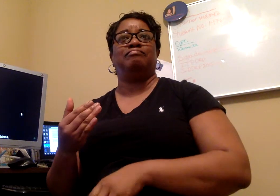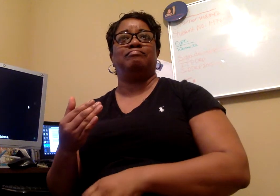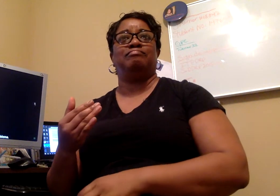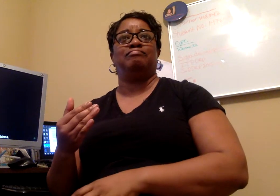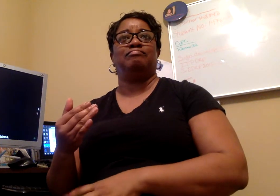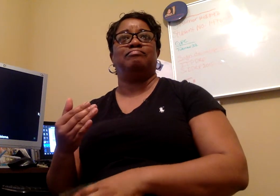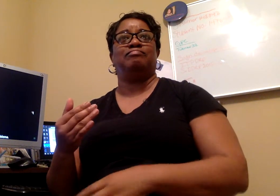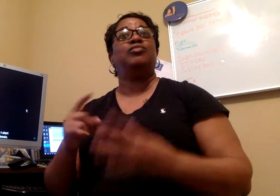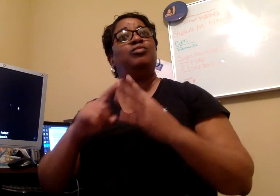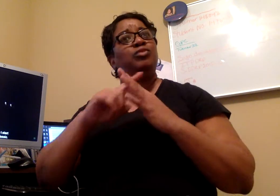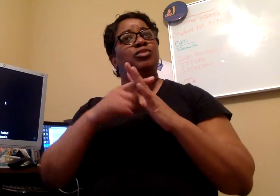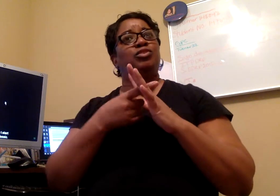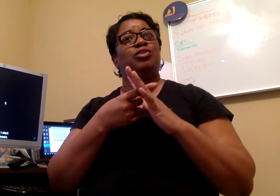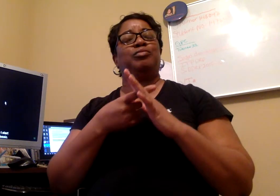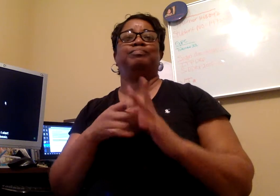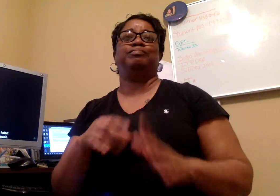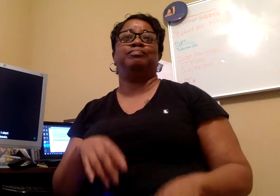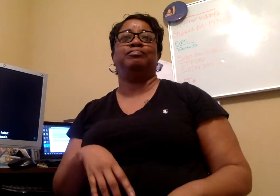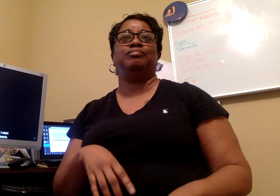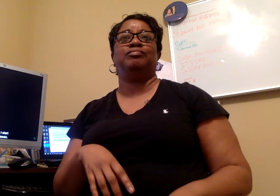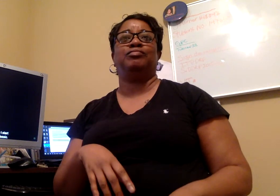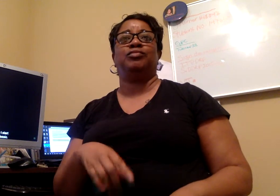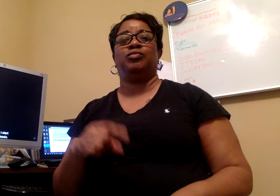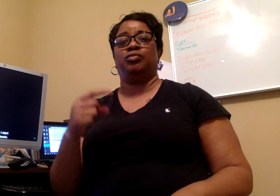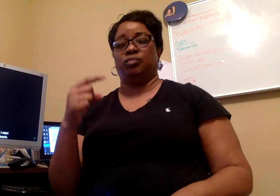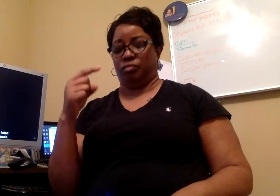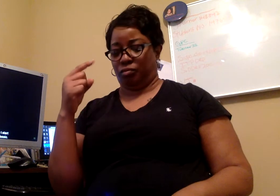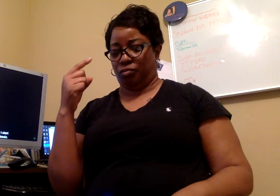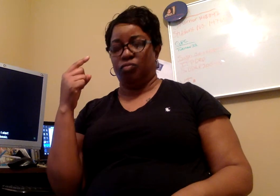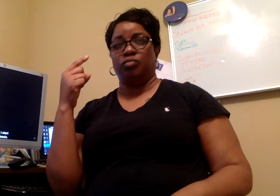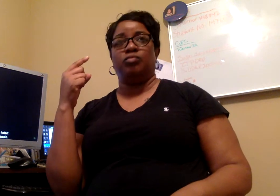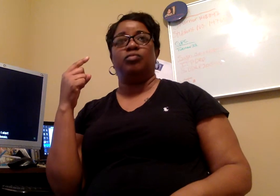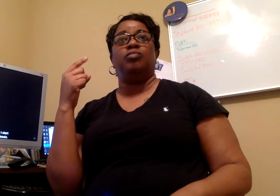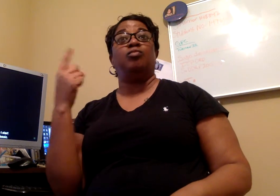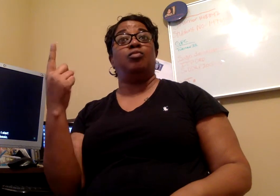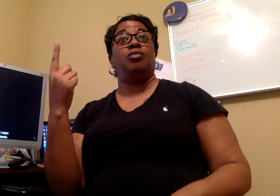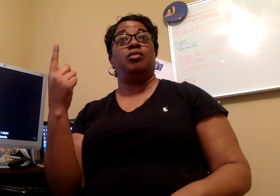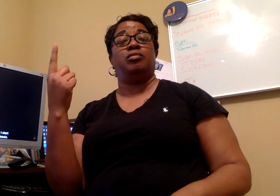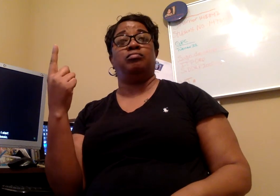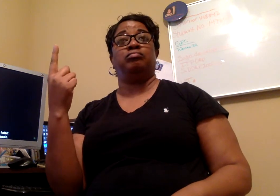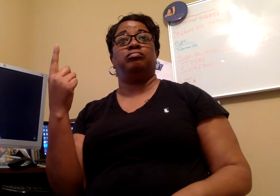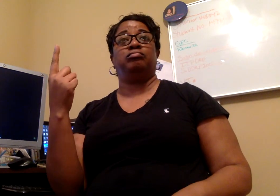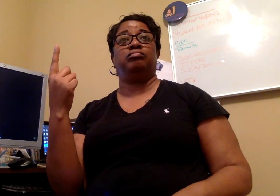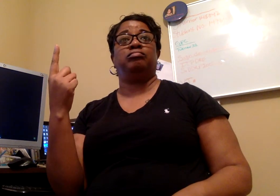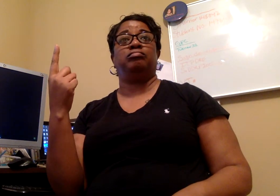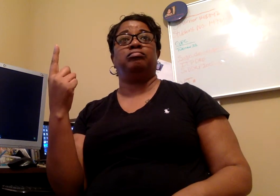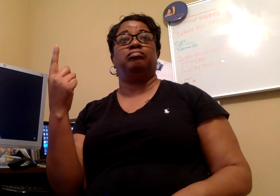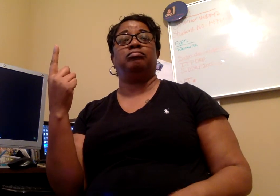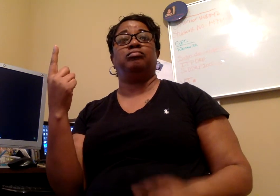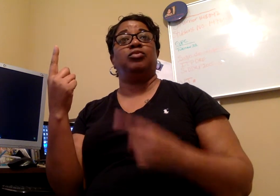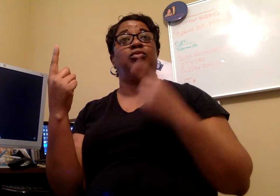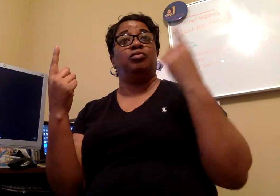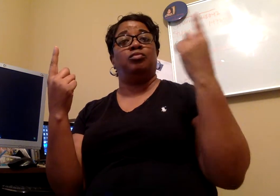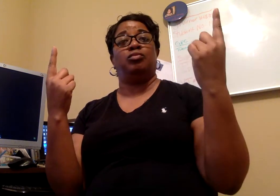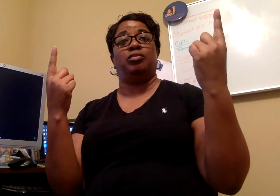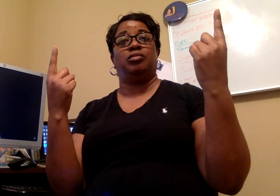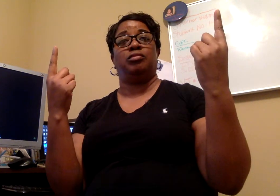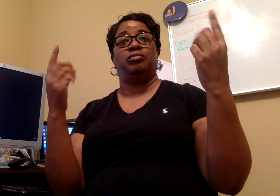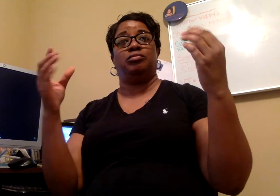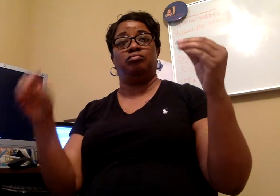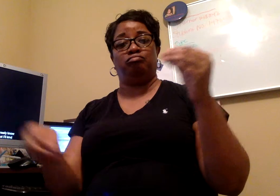some problems. Well, let's say I start with an old classic. 1 plus